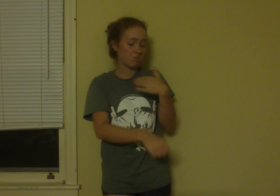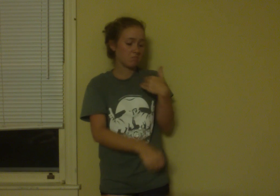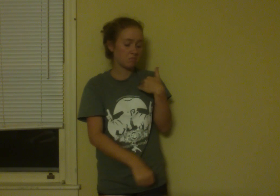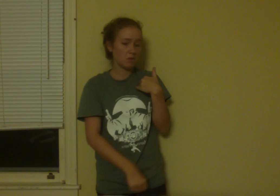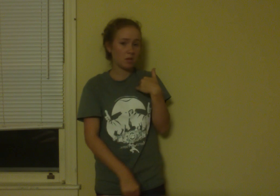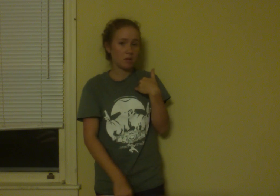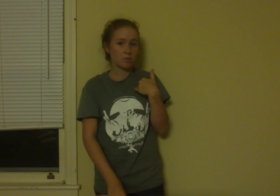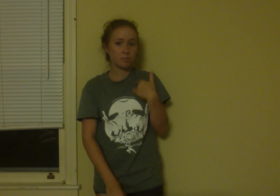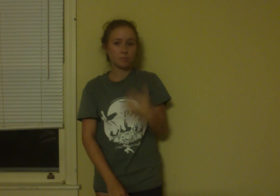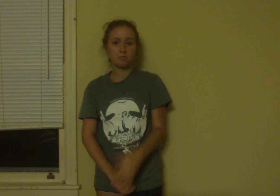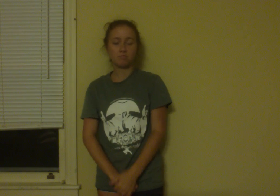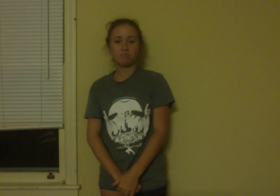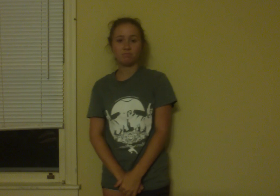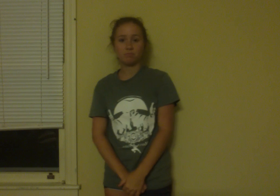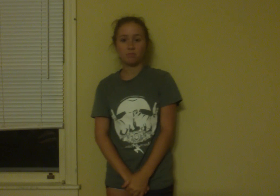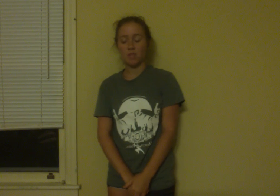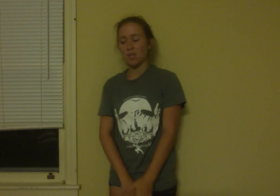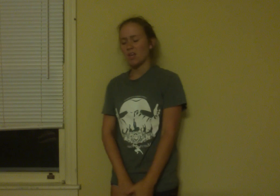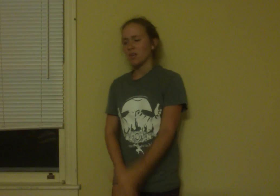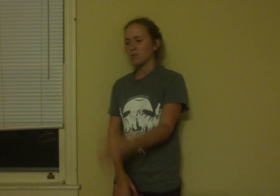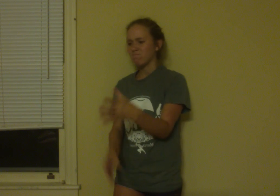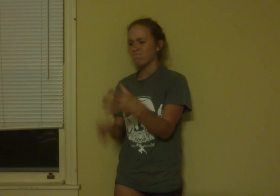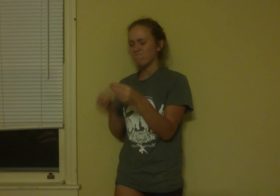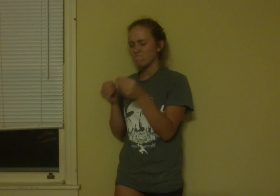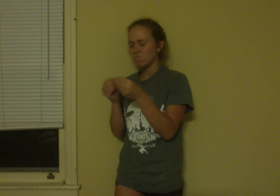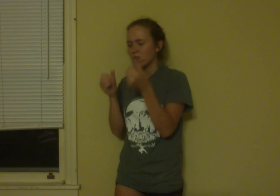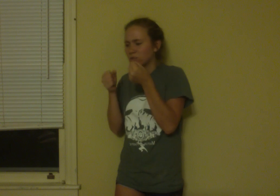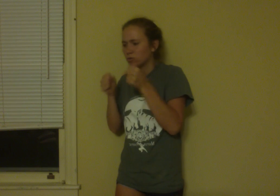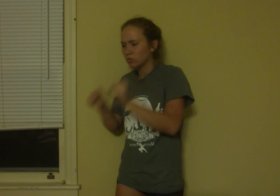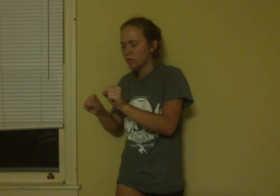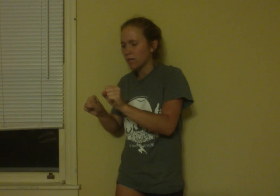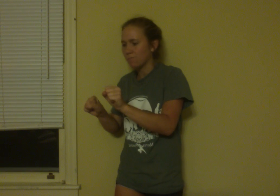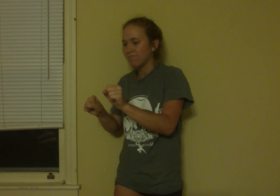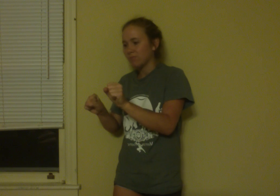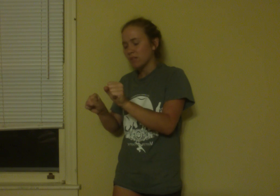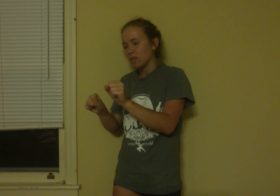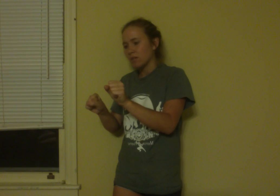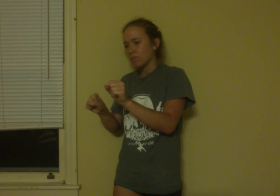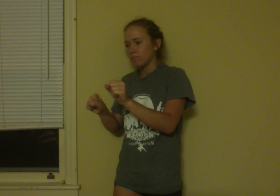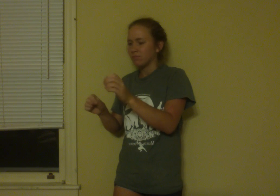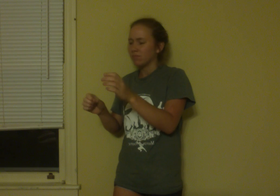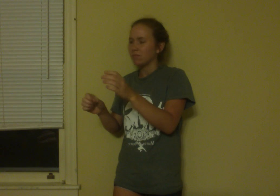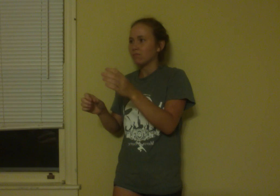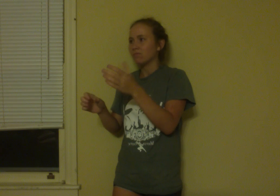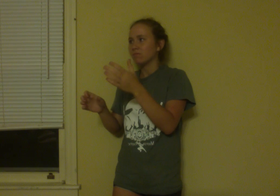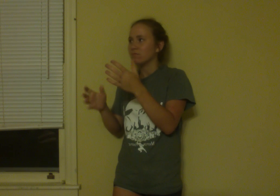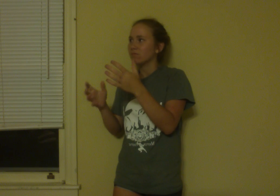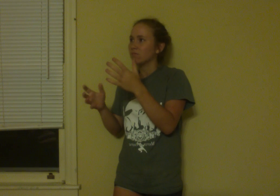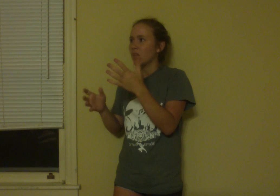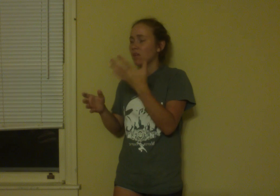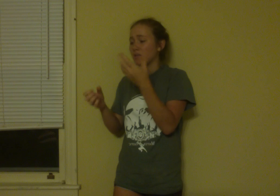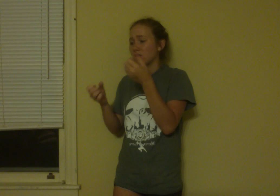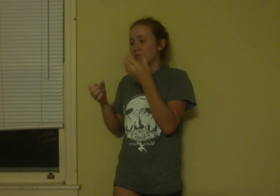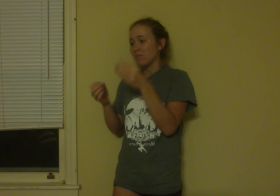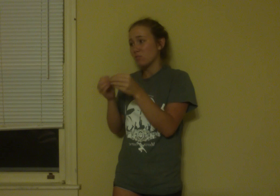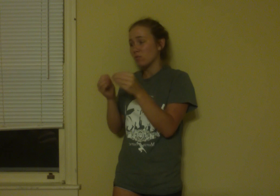The more I tried it, I have the route so wired that it doesn't feel any easier. There is no margin to make anything more